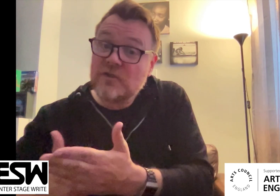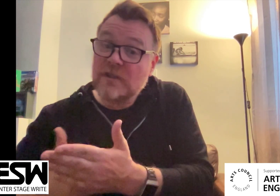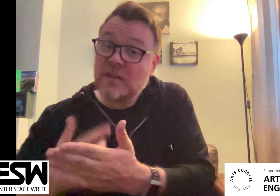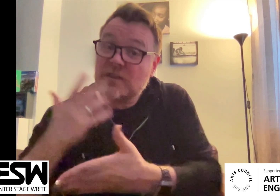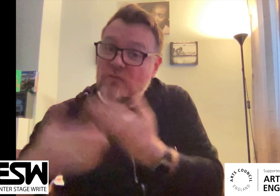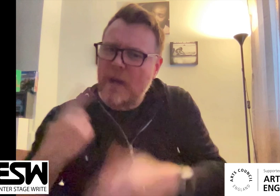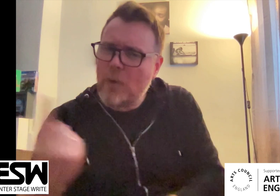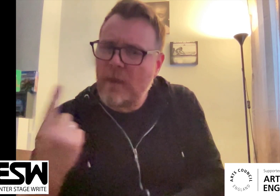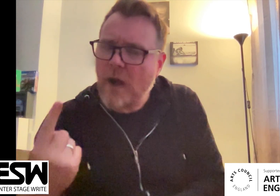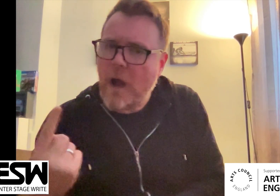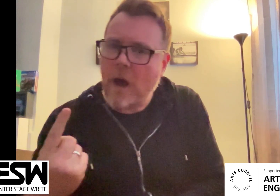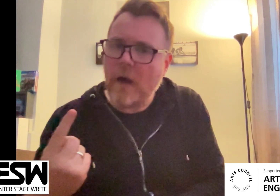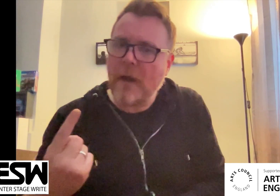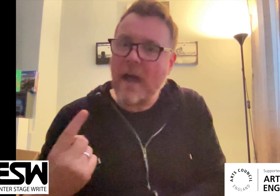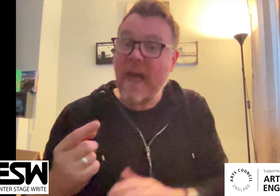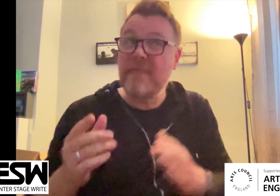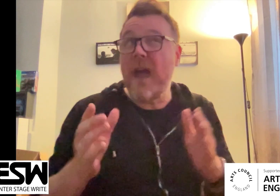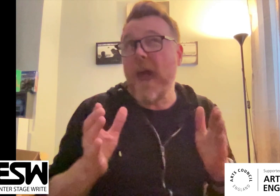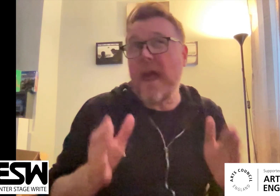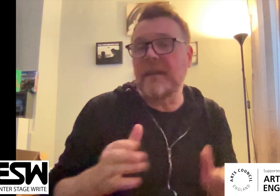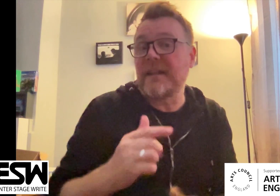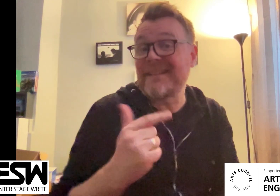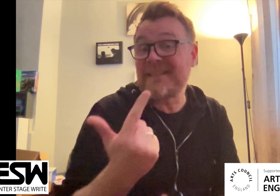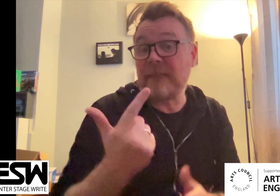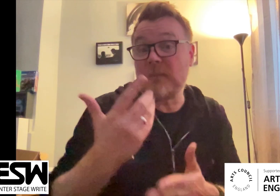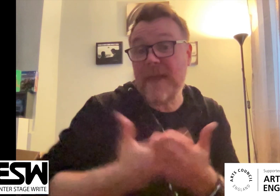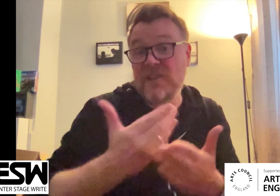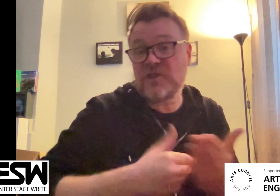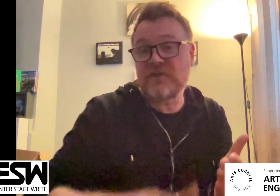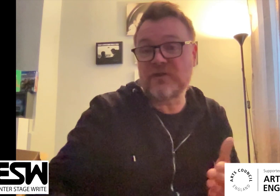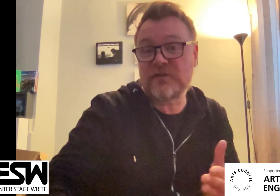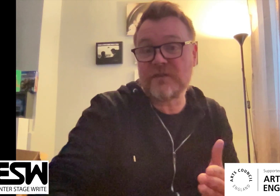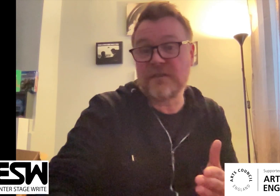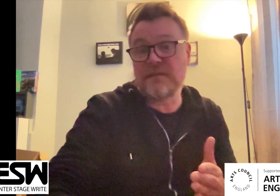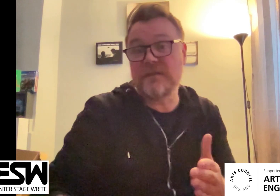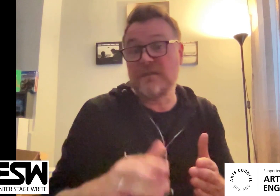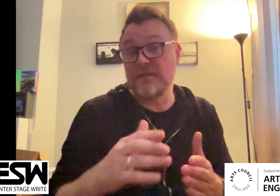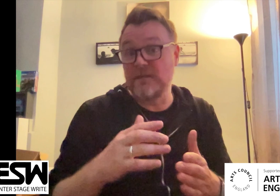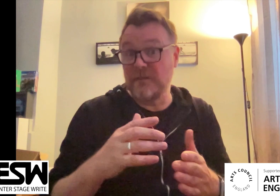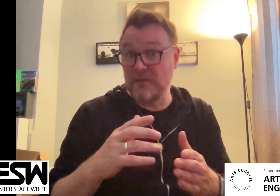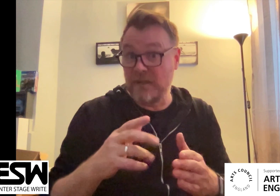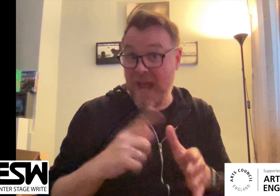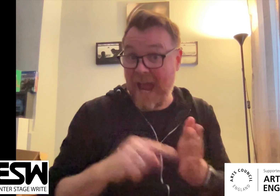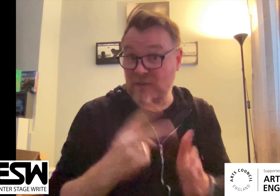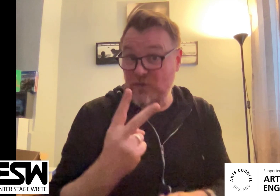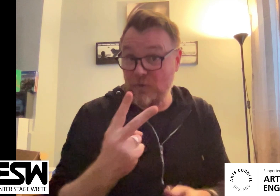make Act 1 shorter, 3 pages. Act 2, where all the action happens, needs to be longer, so we'd say